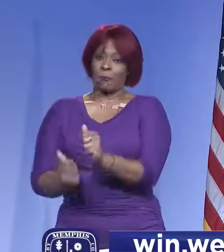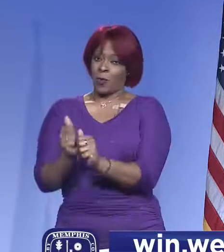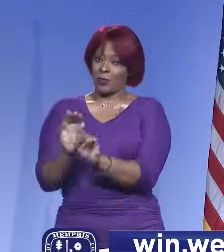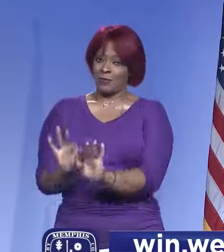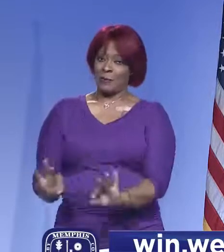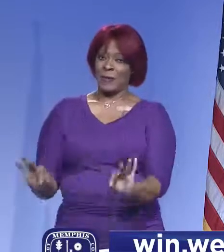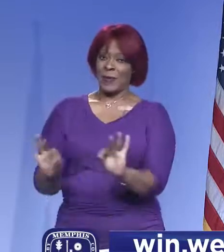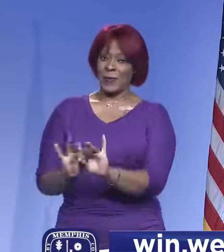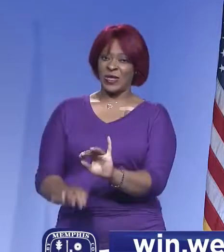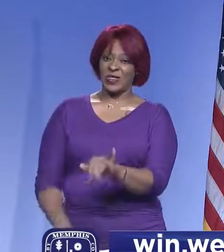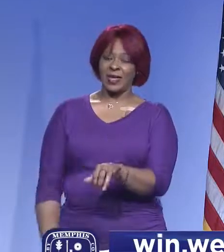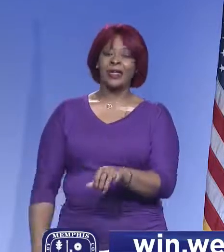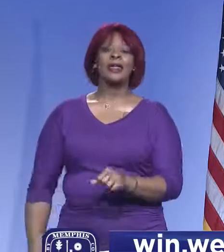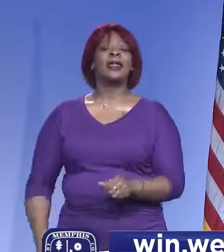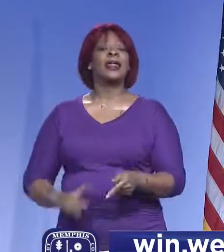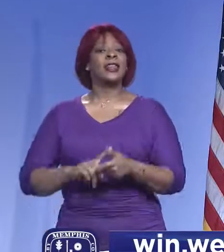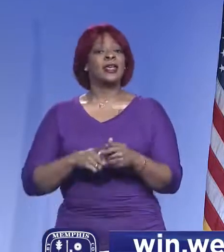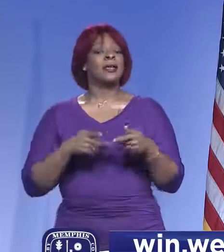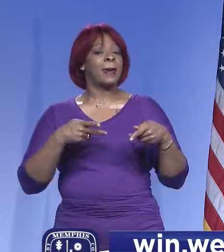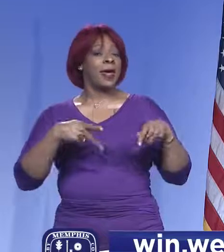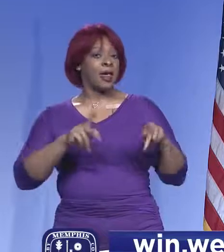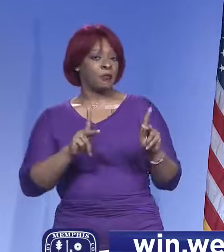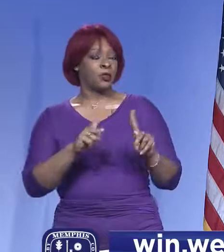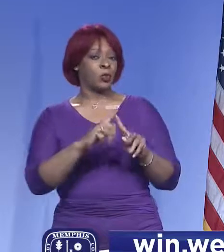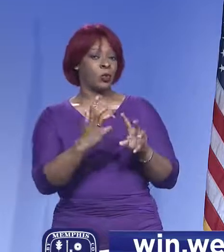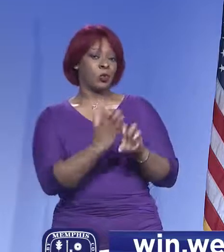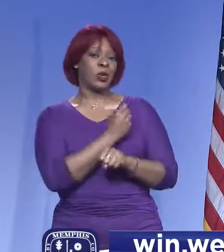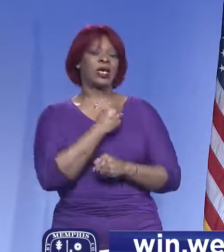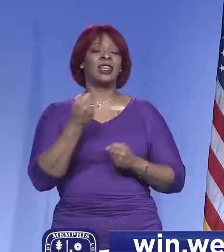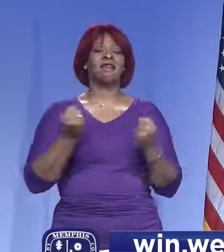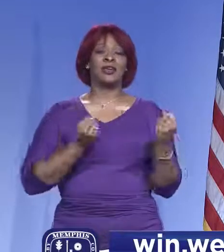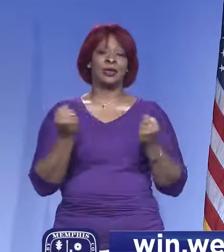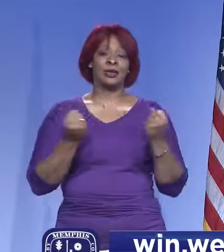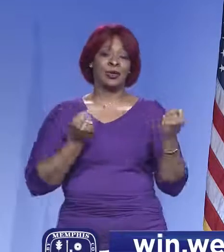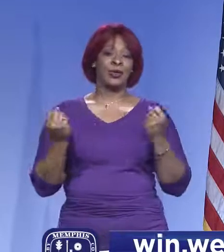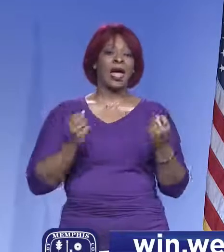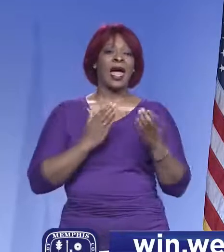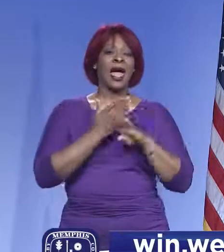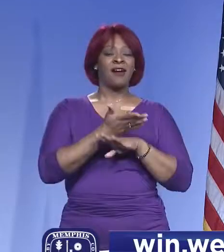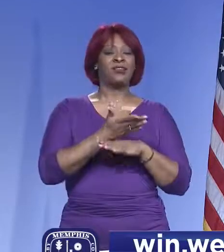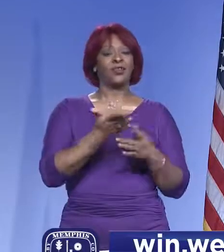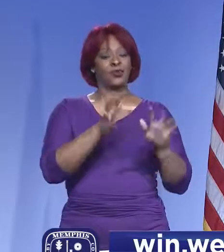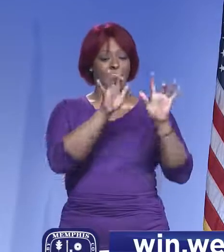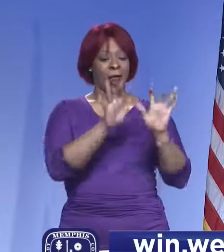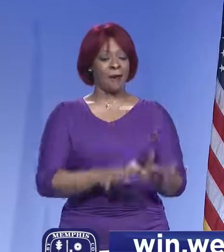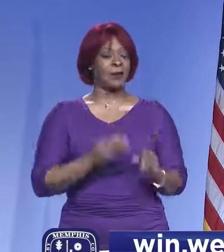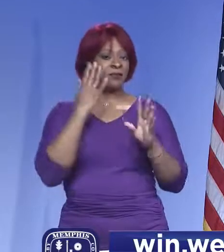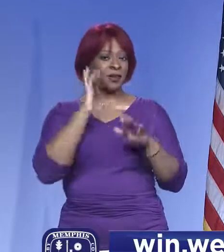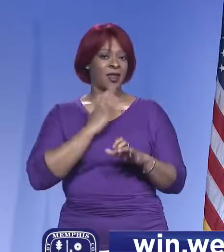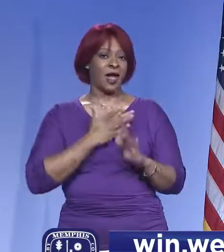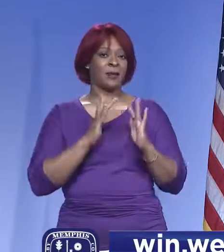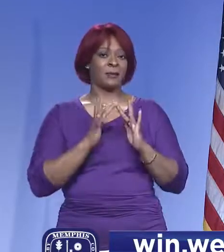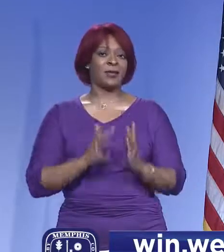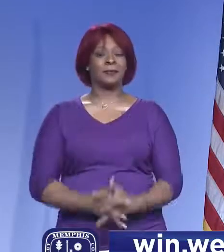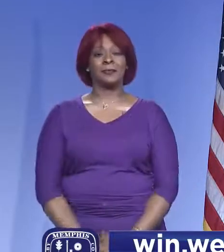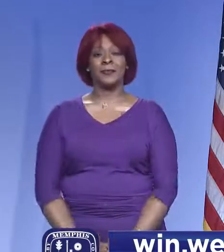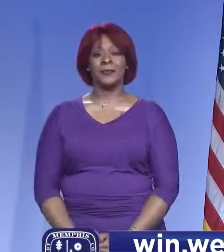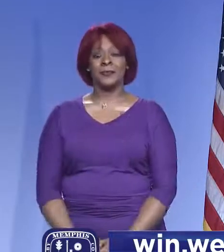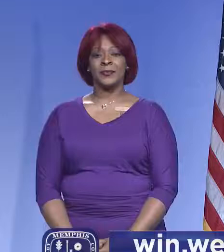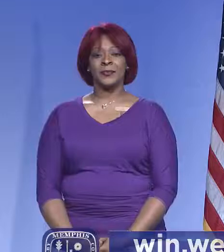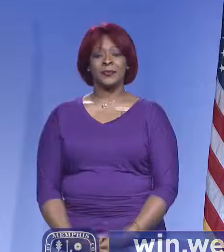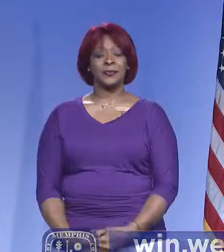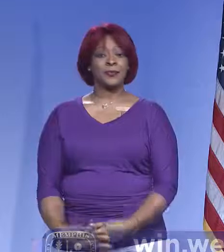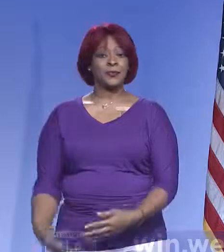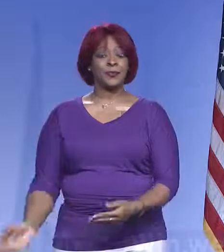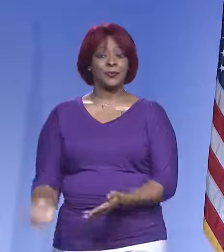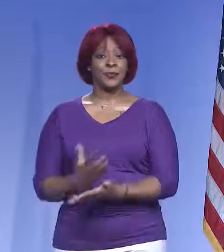thing. And then you'll be eligible to win the vehicle once you've entered your information into the website. We are out of time. Are